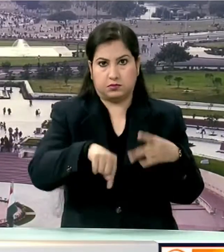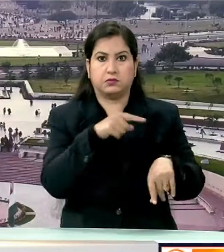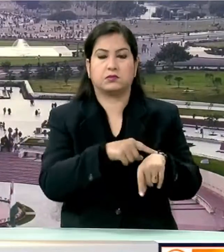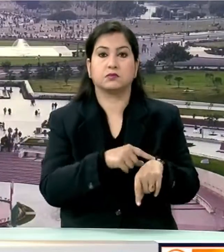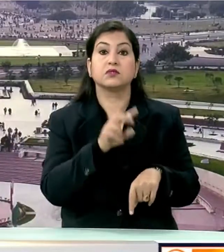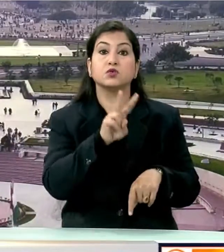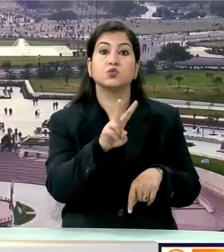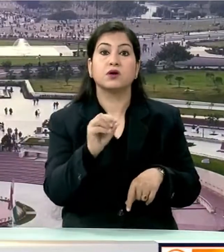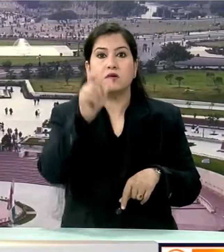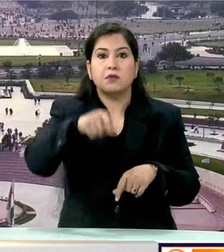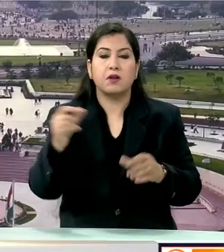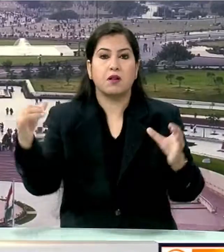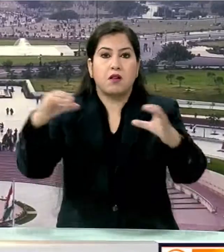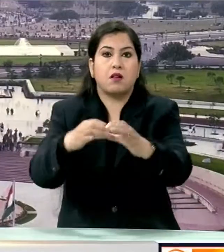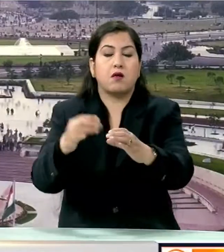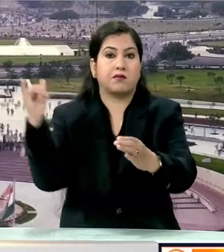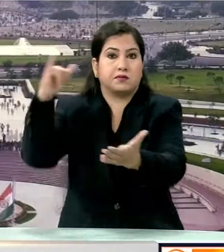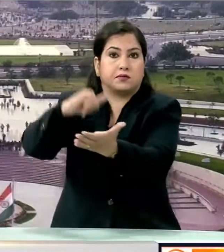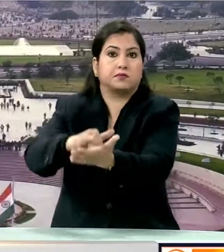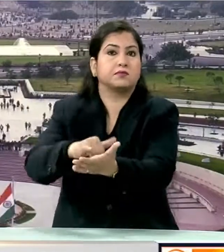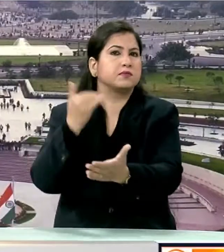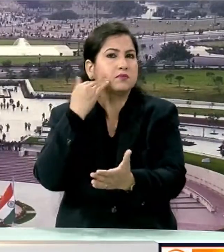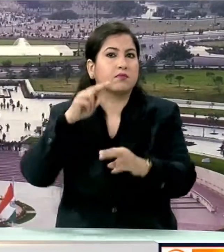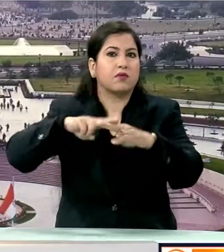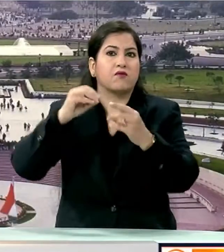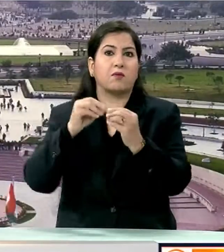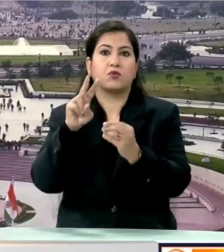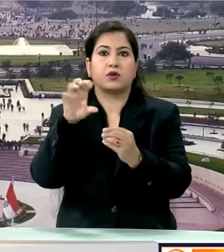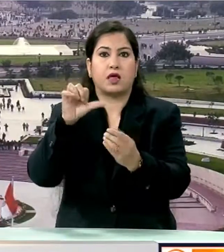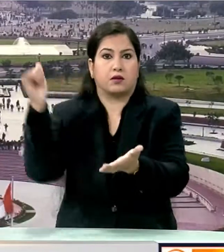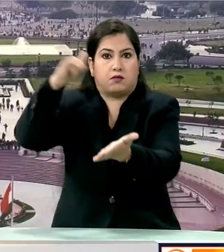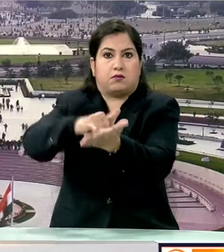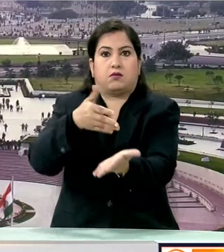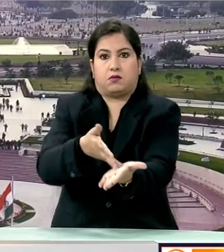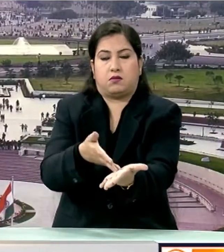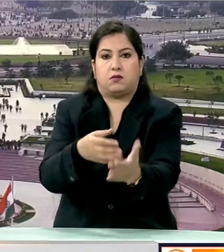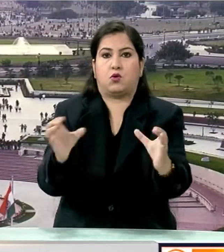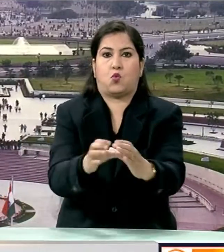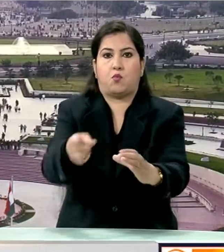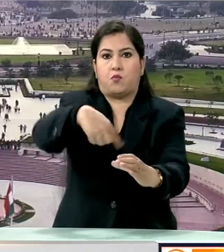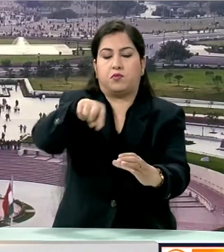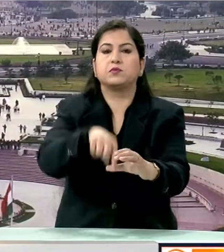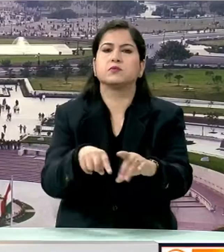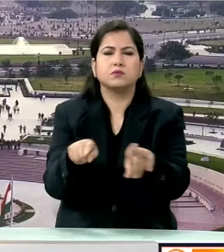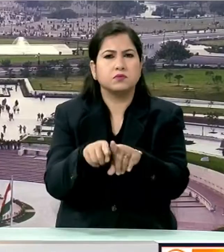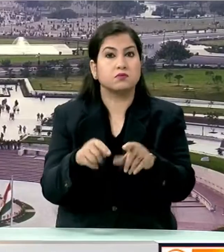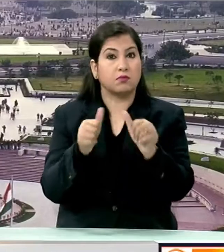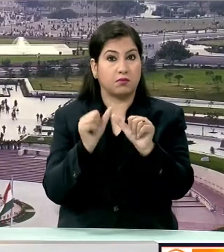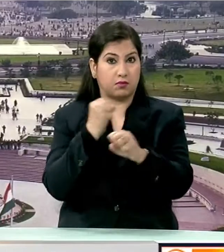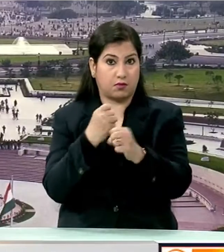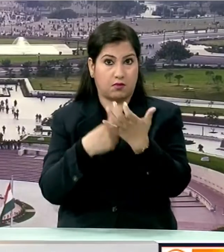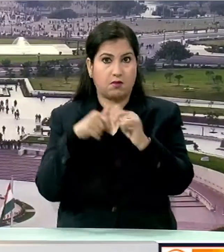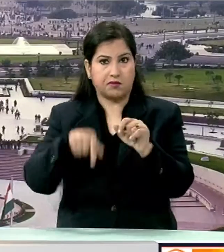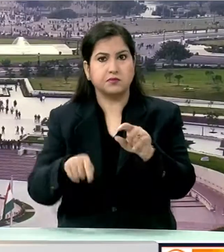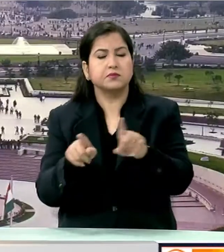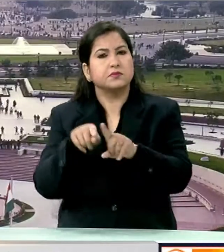20 tourists who landed in Jaipur on February 29th. The other 19 tourists have left for Agra and efforts are being made to